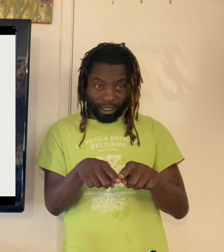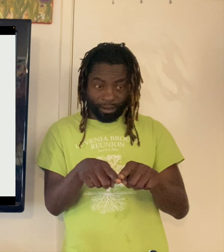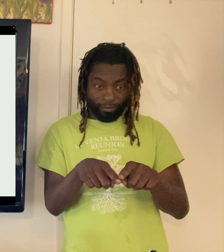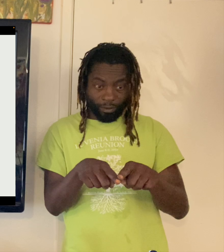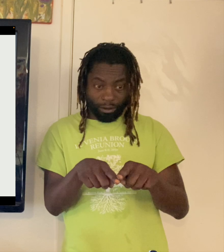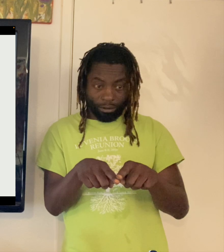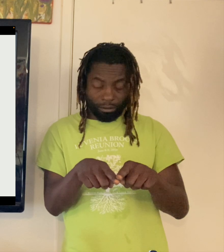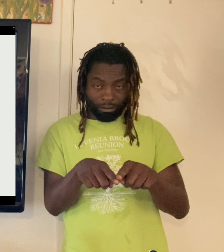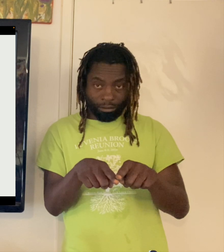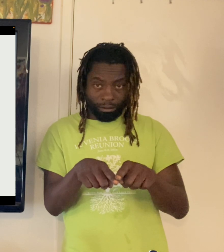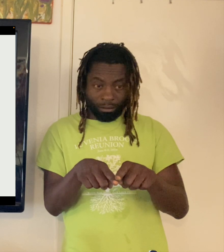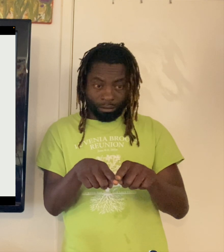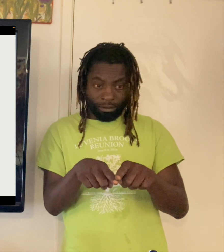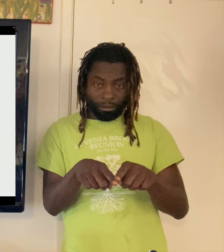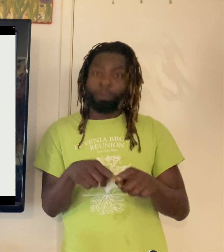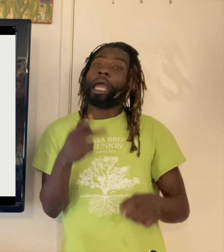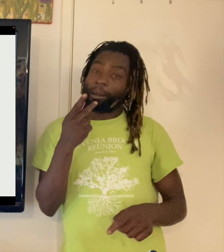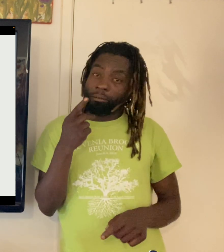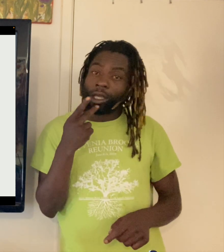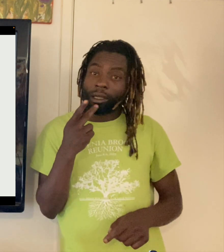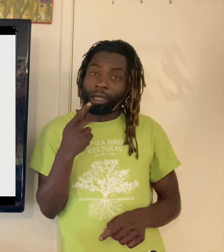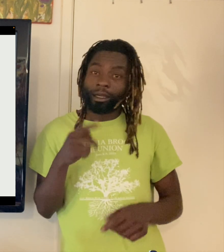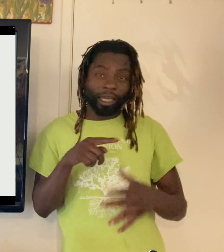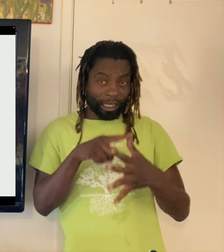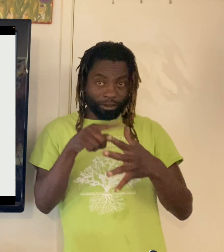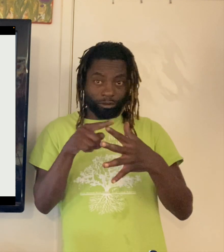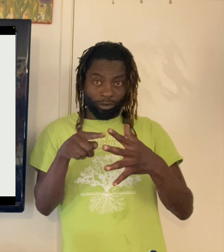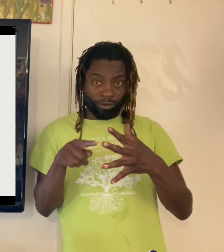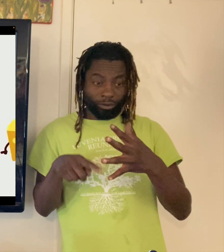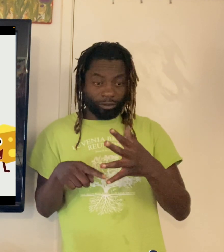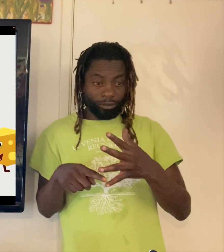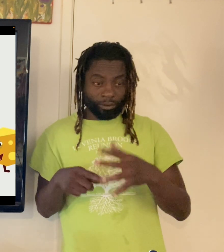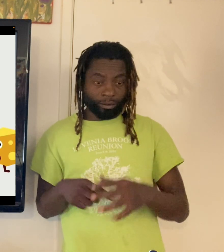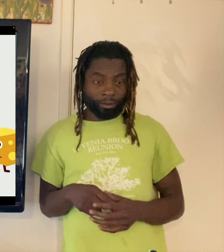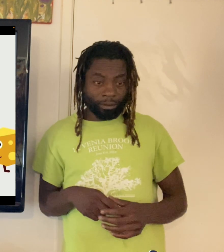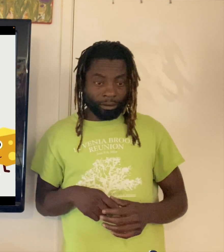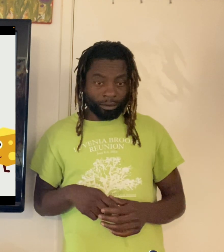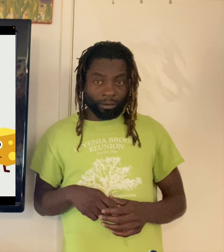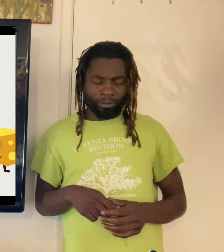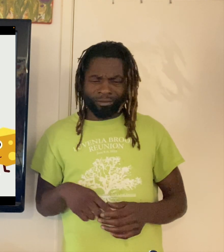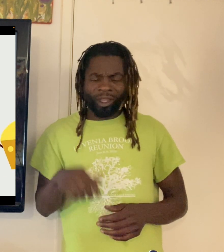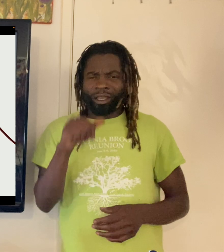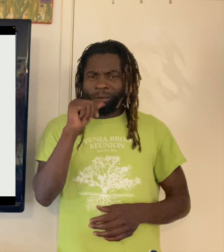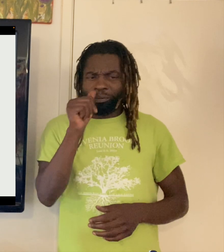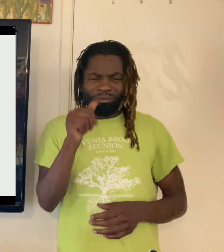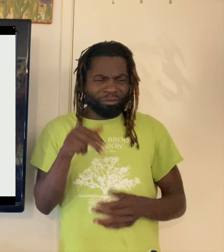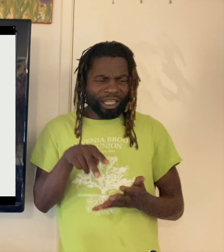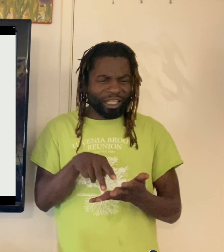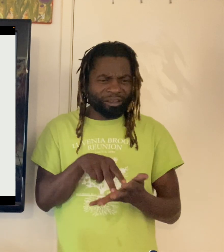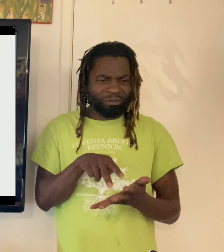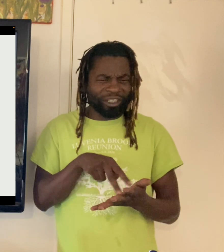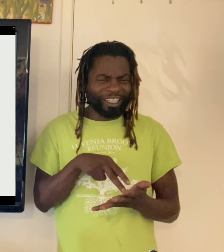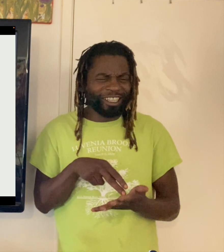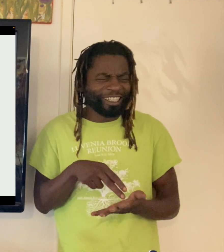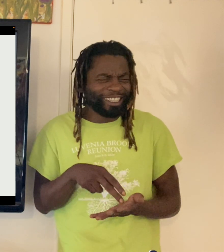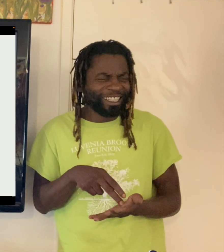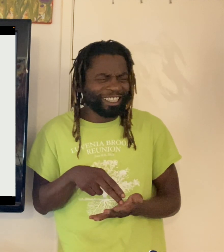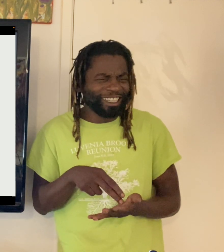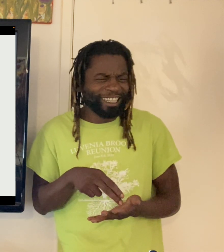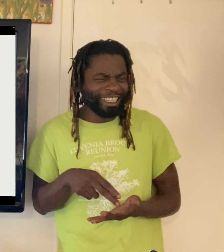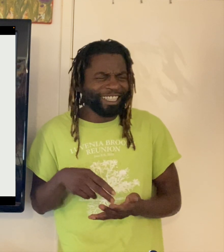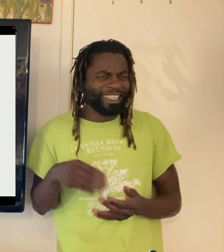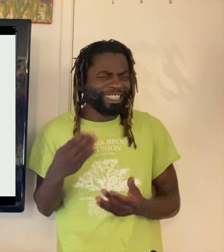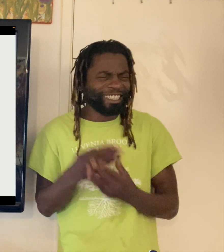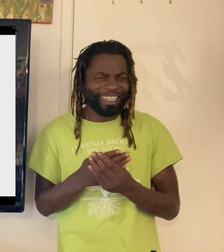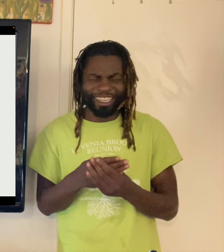3, 4, 5. And is pink. Attributes. And peanut butter sandwich with a pickle